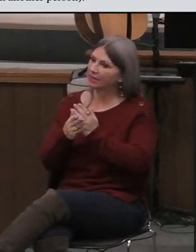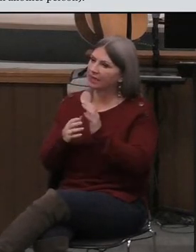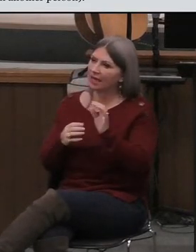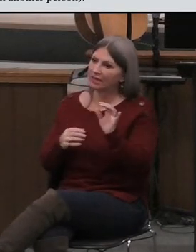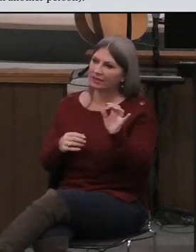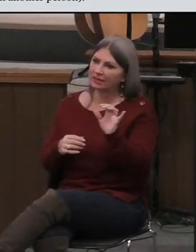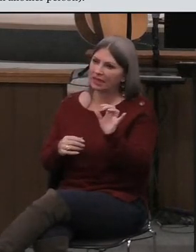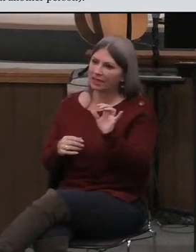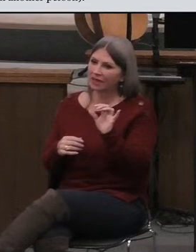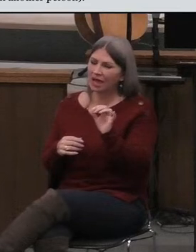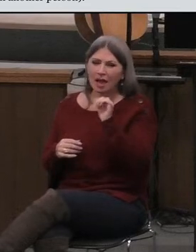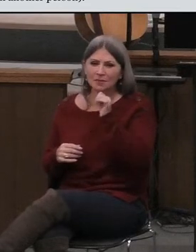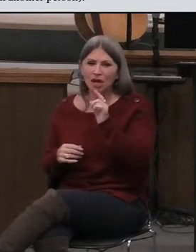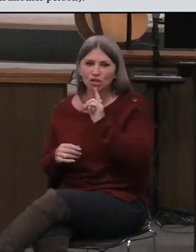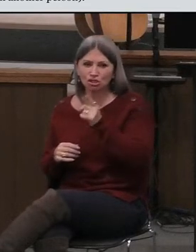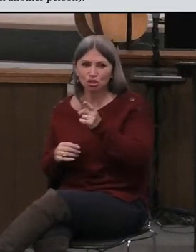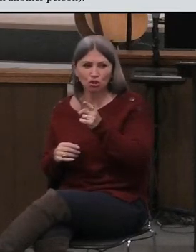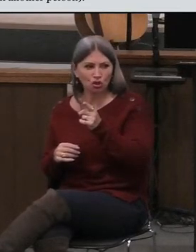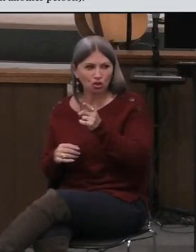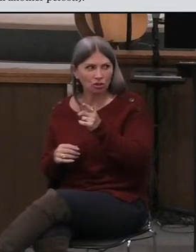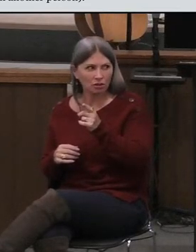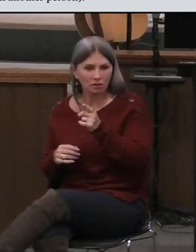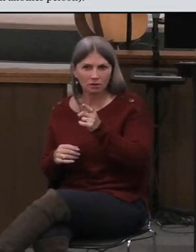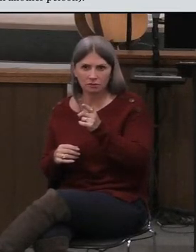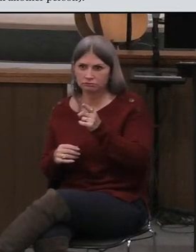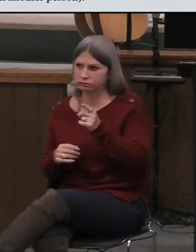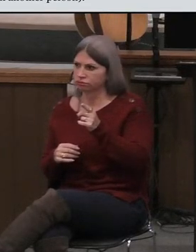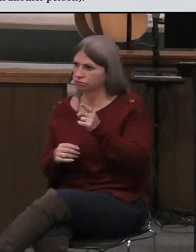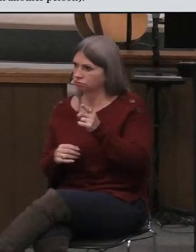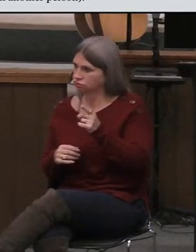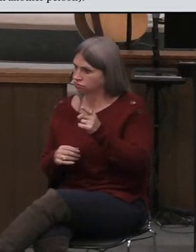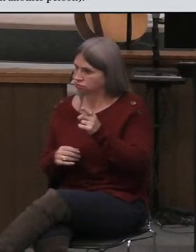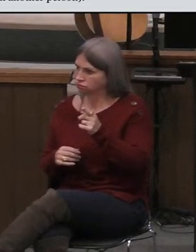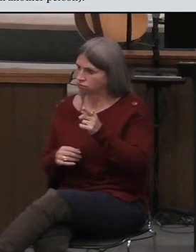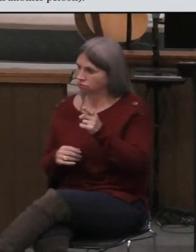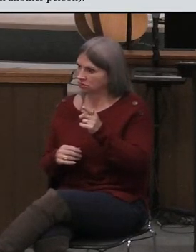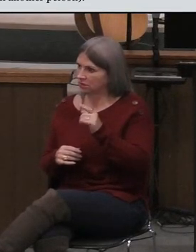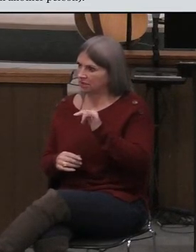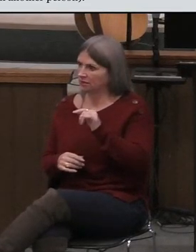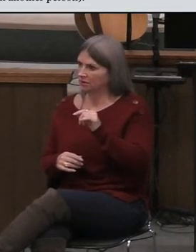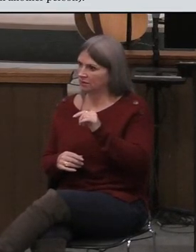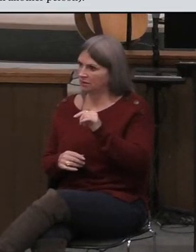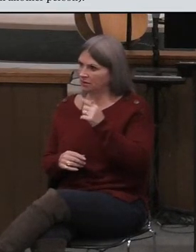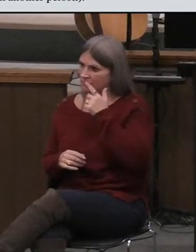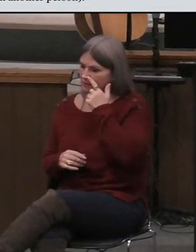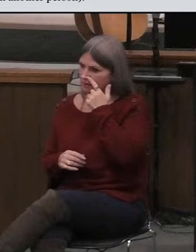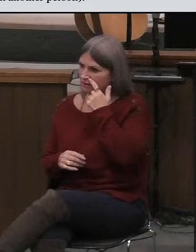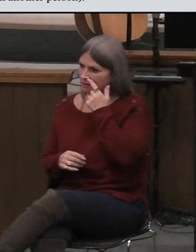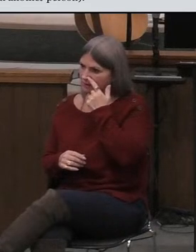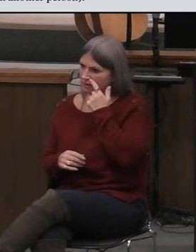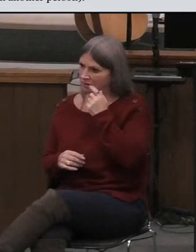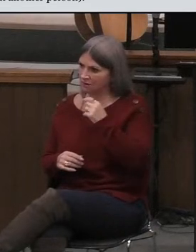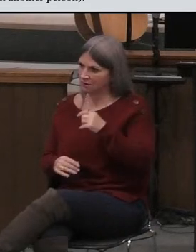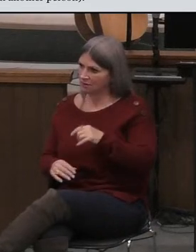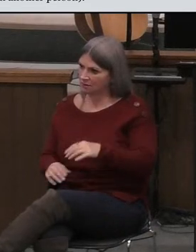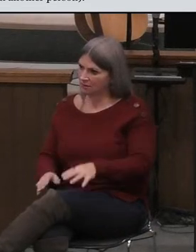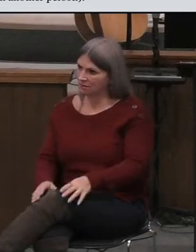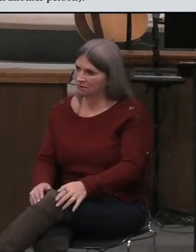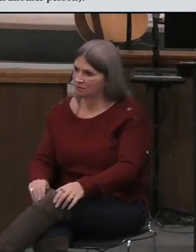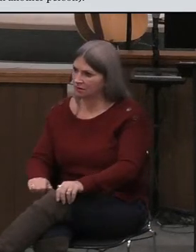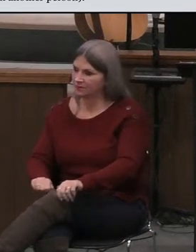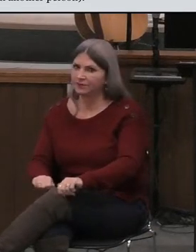shiver. I'm not sure what the liver shiver is, but a few years ago, there